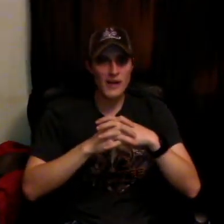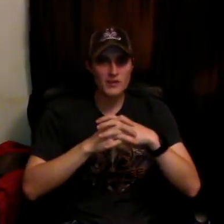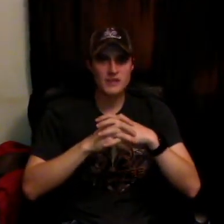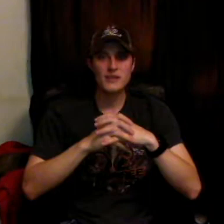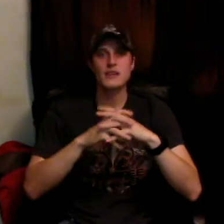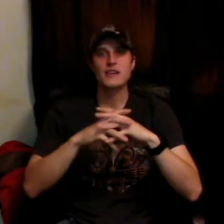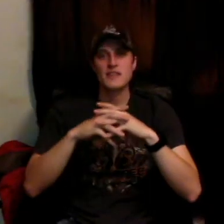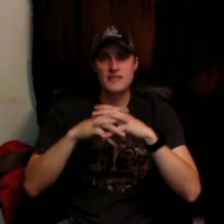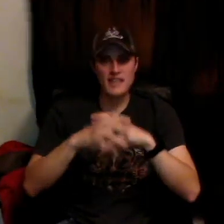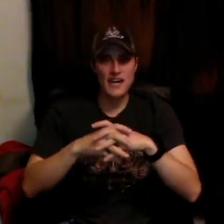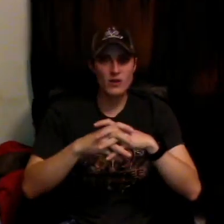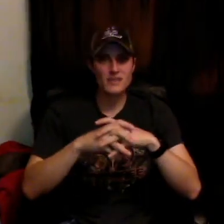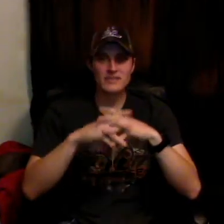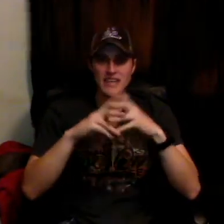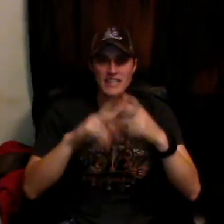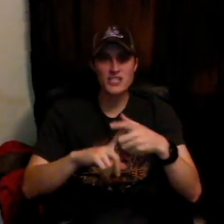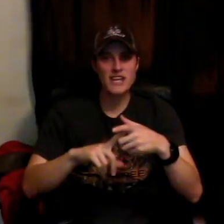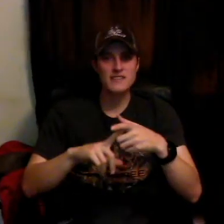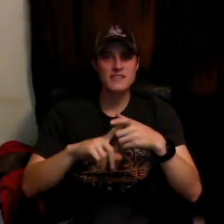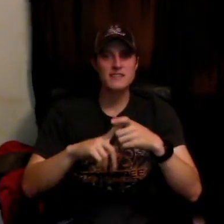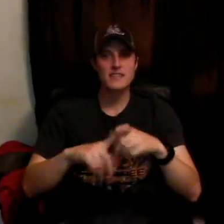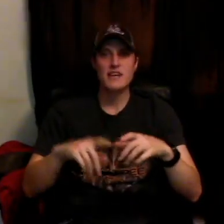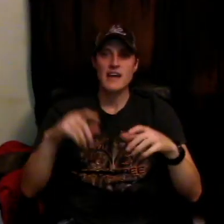out, scout, take chances,